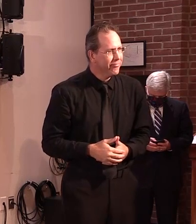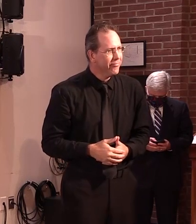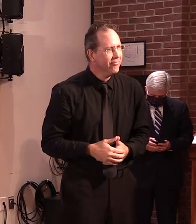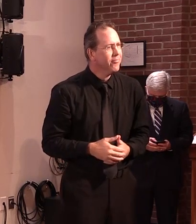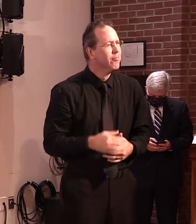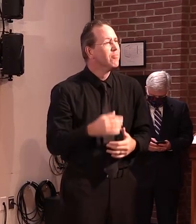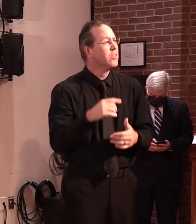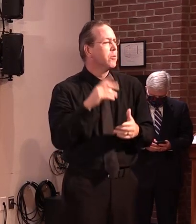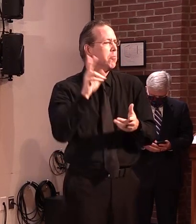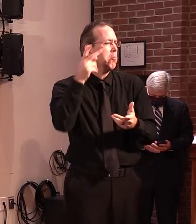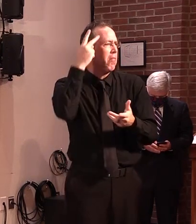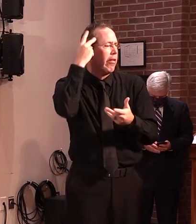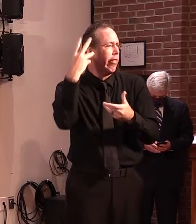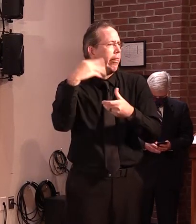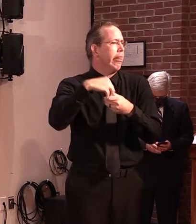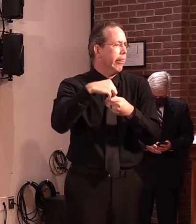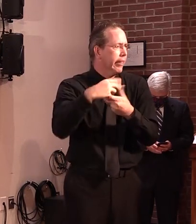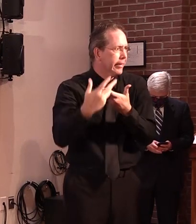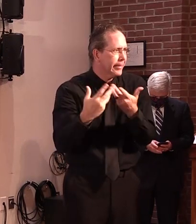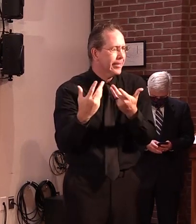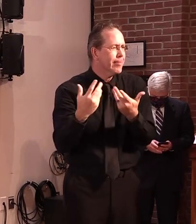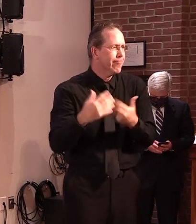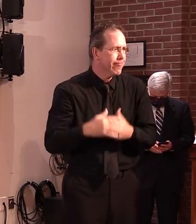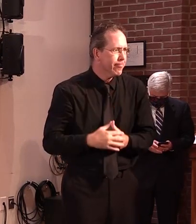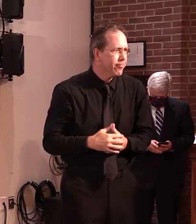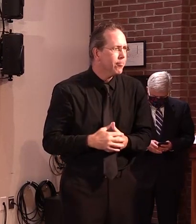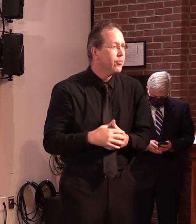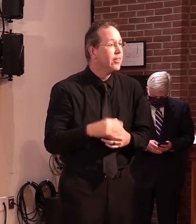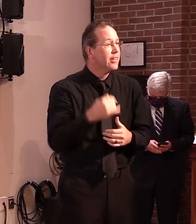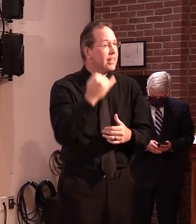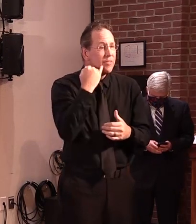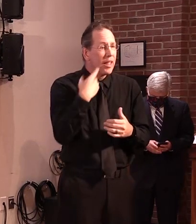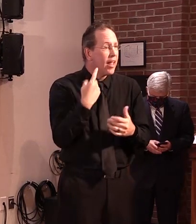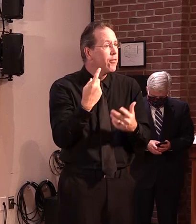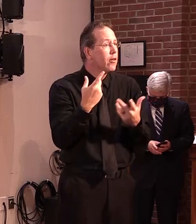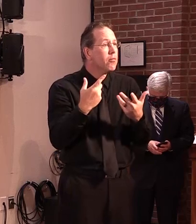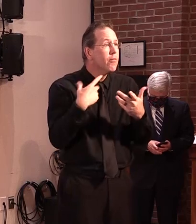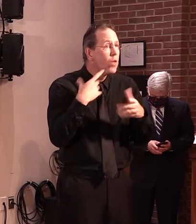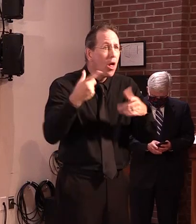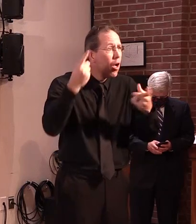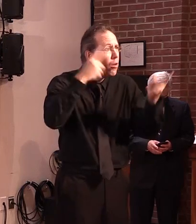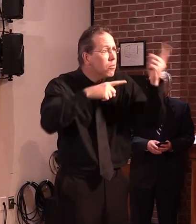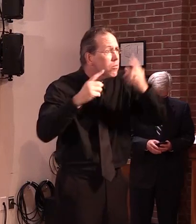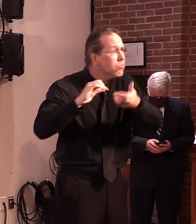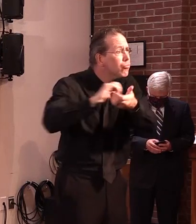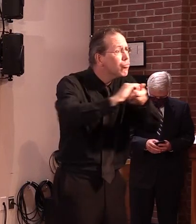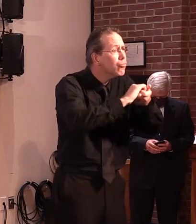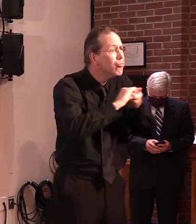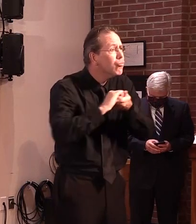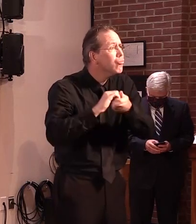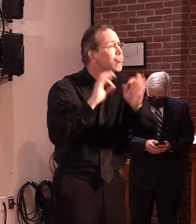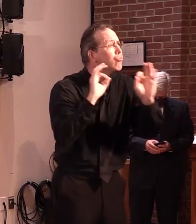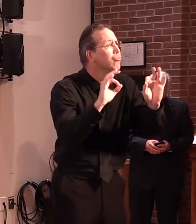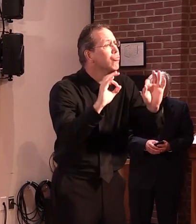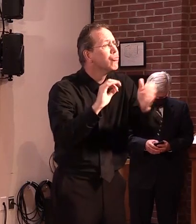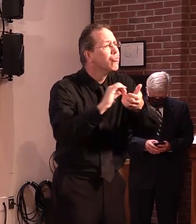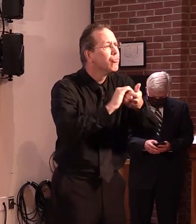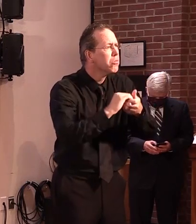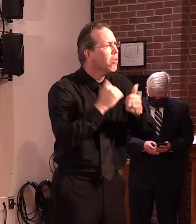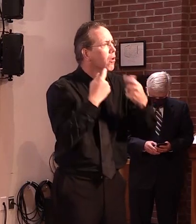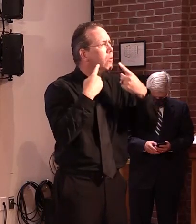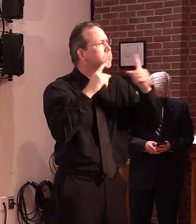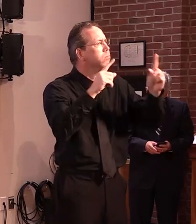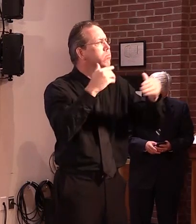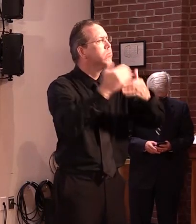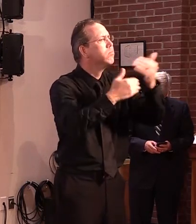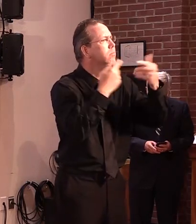political divisiveness. When you have everyone pulling together and you leave the kinds of decisions that we're talking about